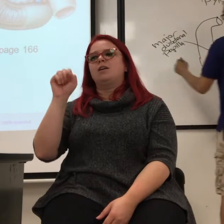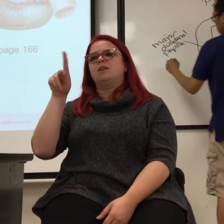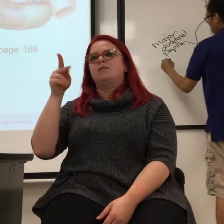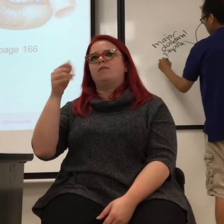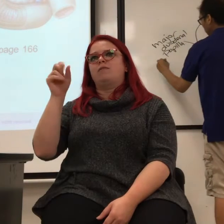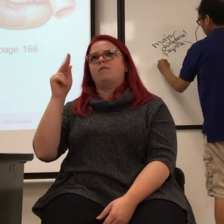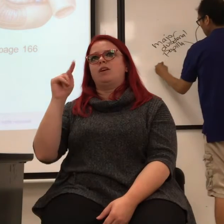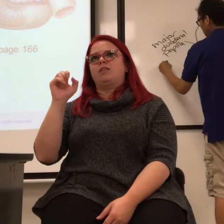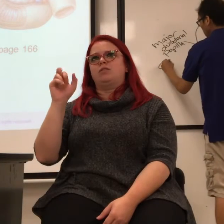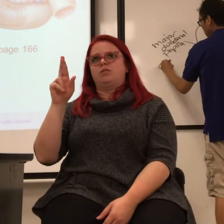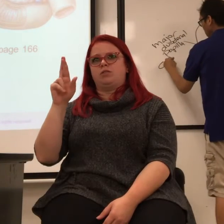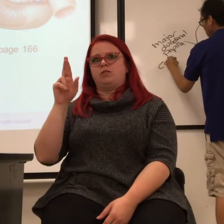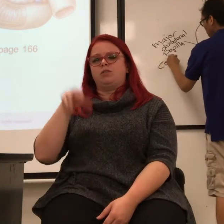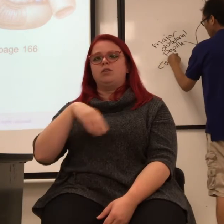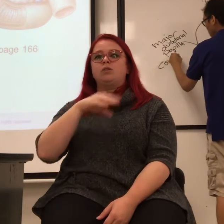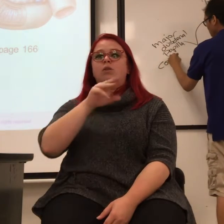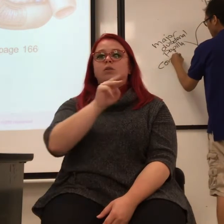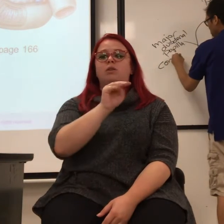Major duodenal papilla